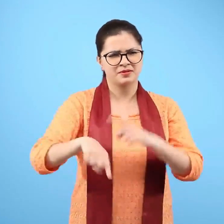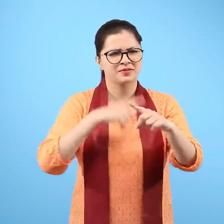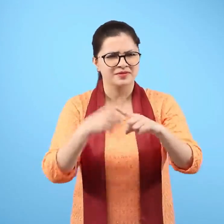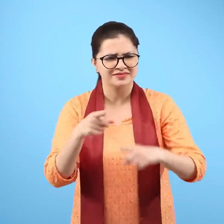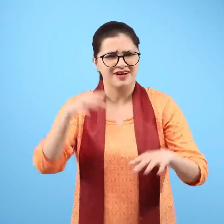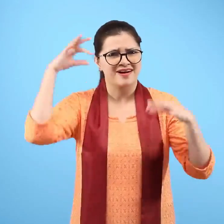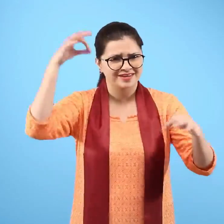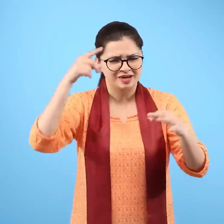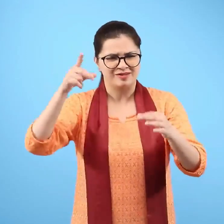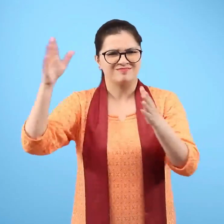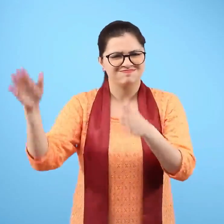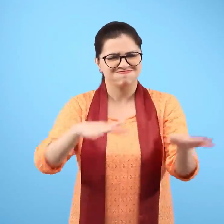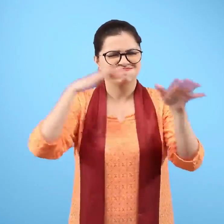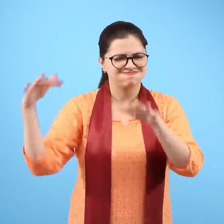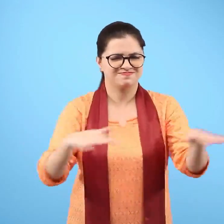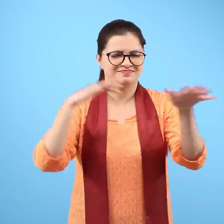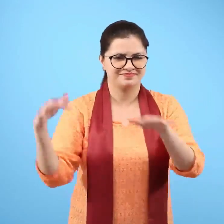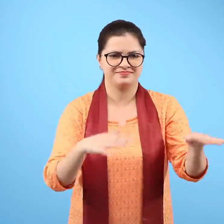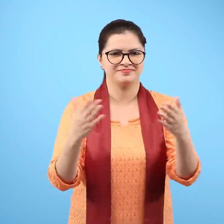and dancers in the parade.